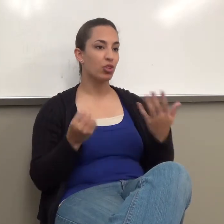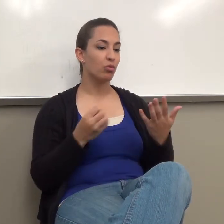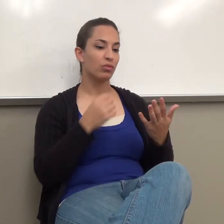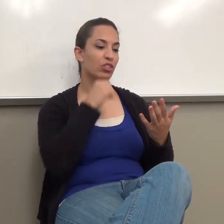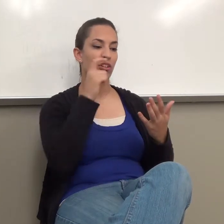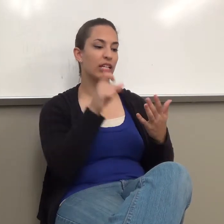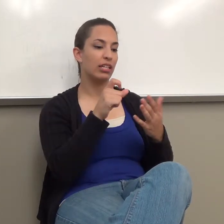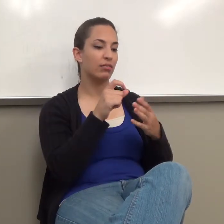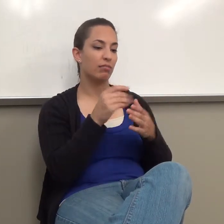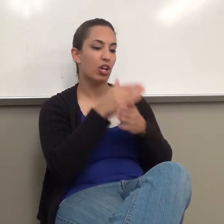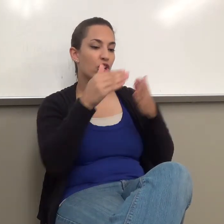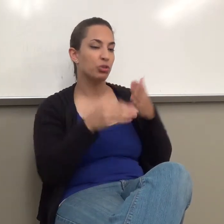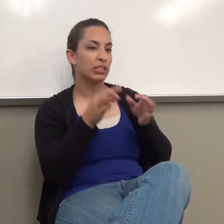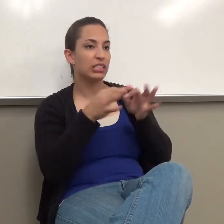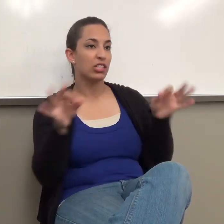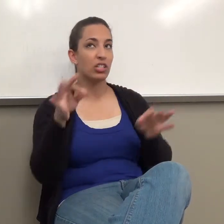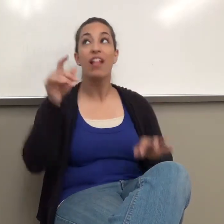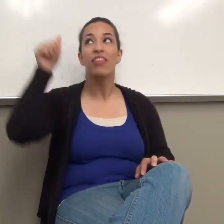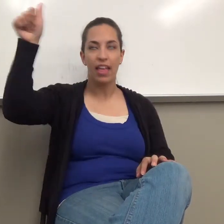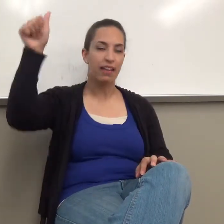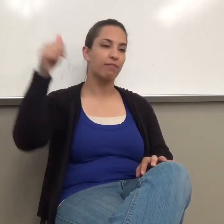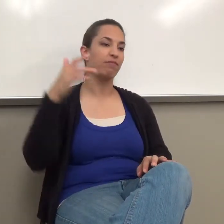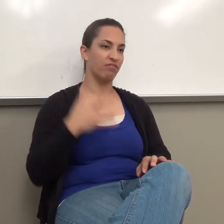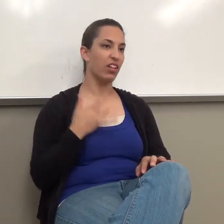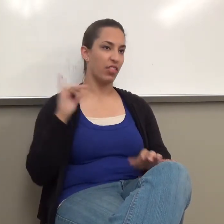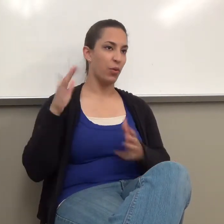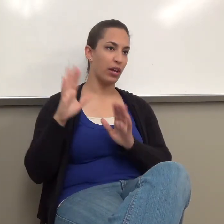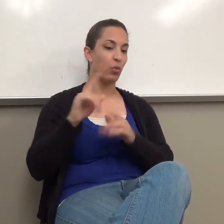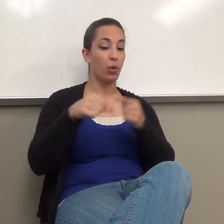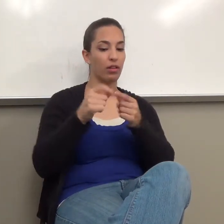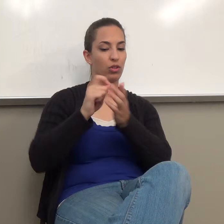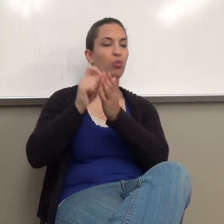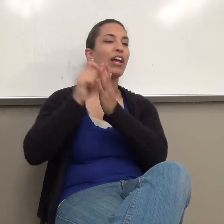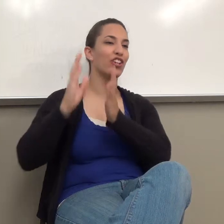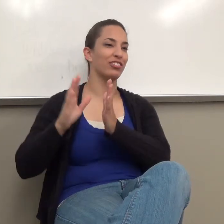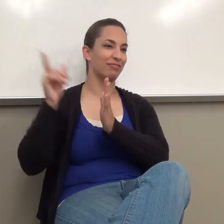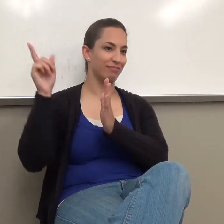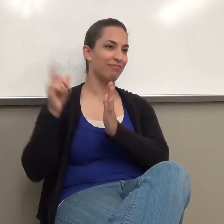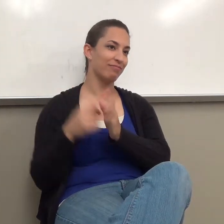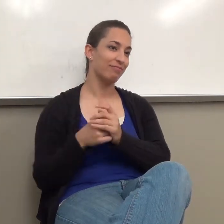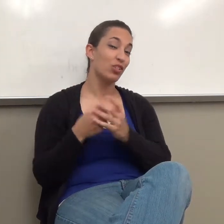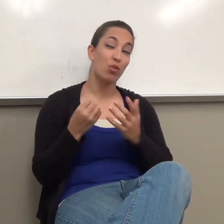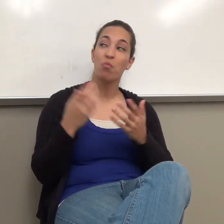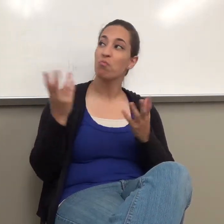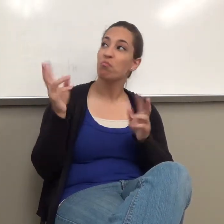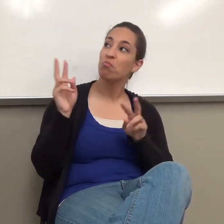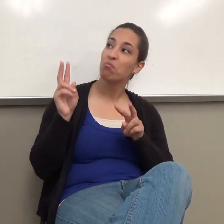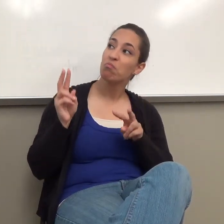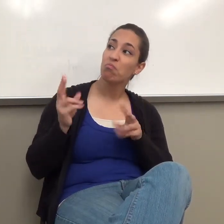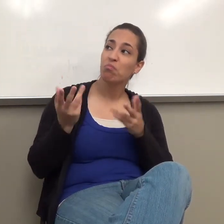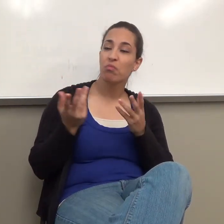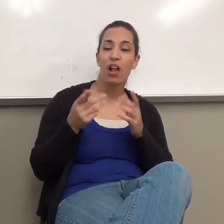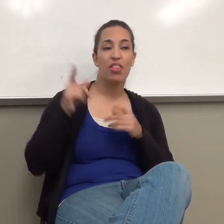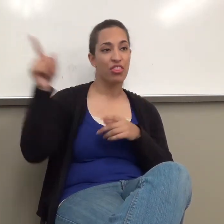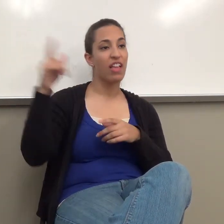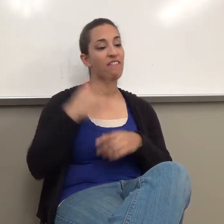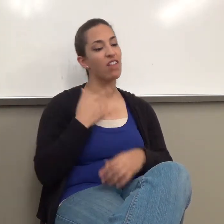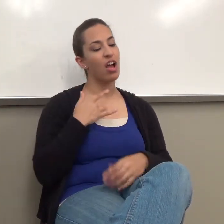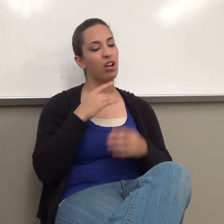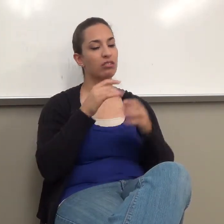the limit and beyond. Here are three examples. And they felt their point was clear enough without coming back around and